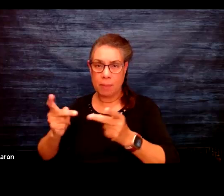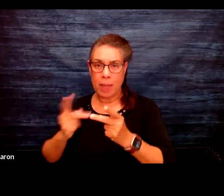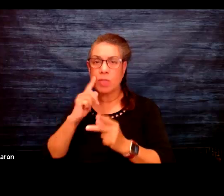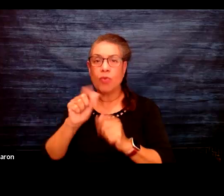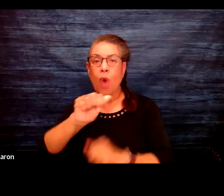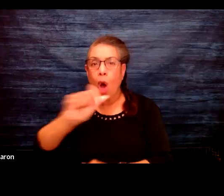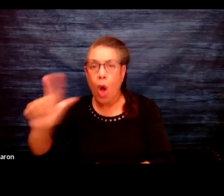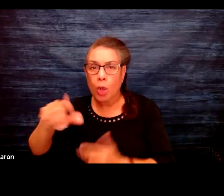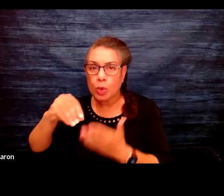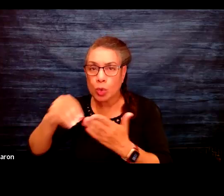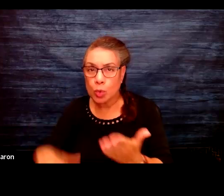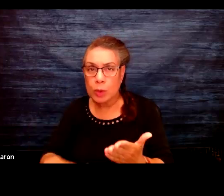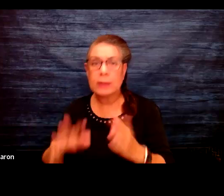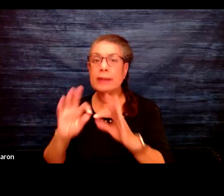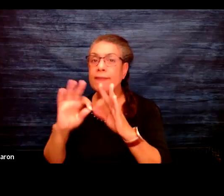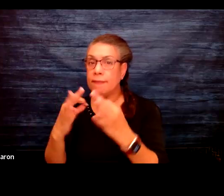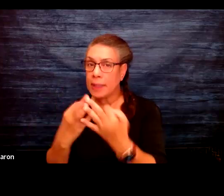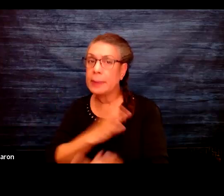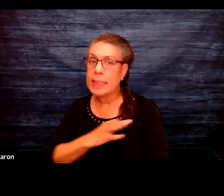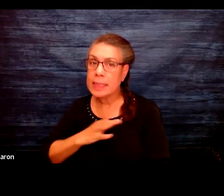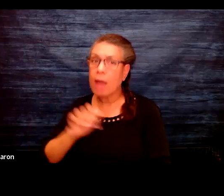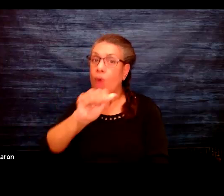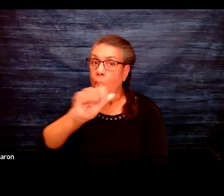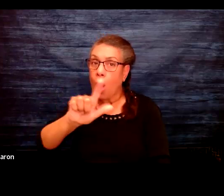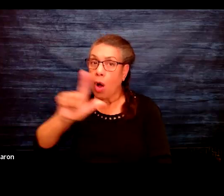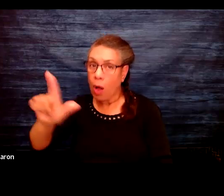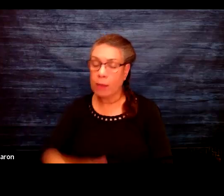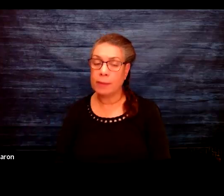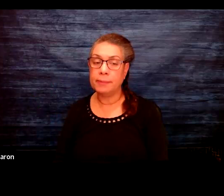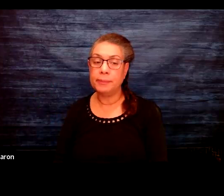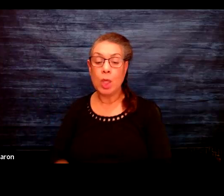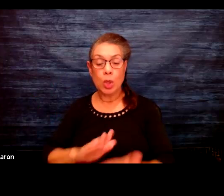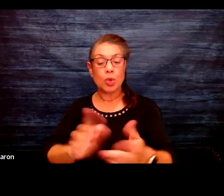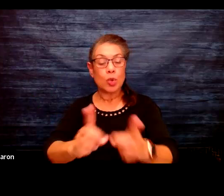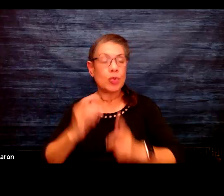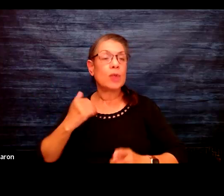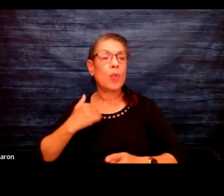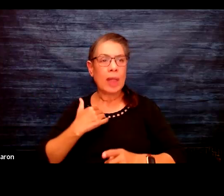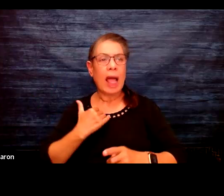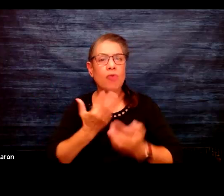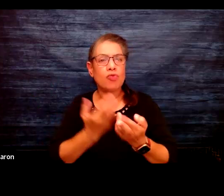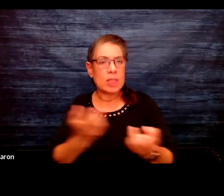all students, families, and staff. The district will have resources in place